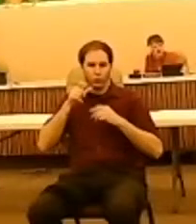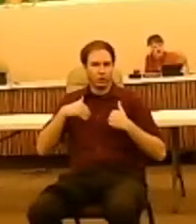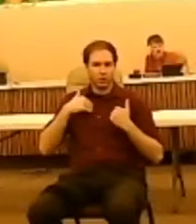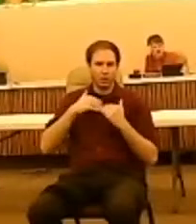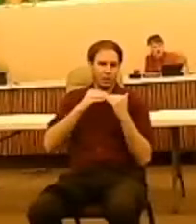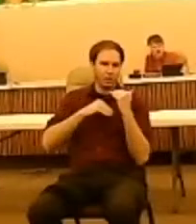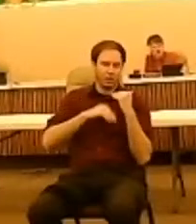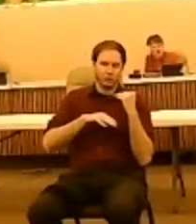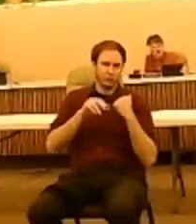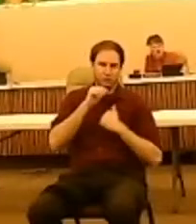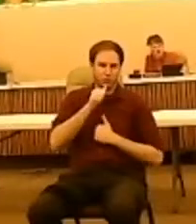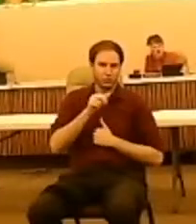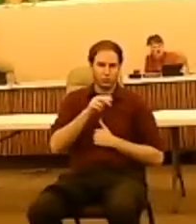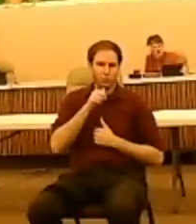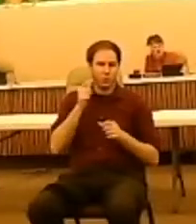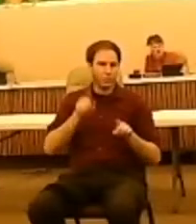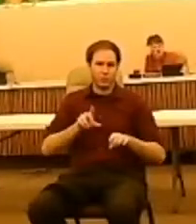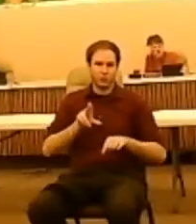the age group.